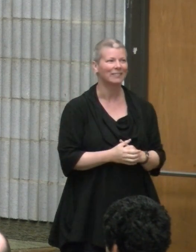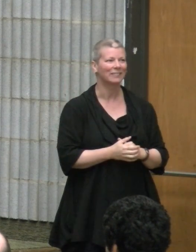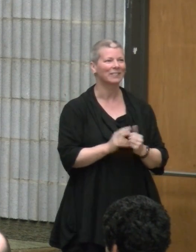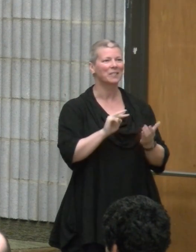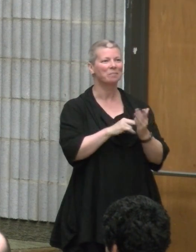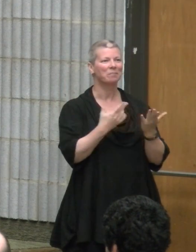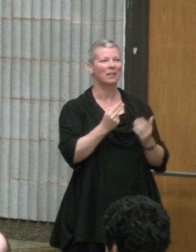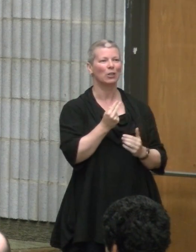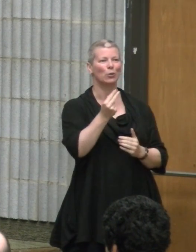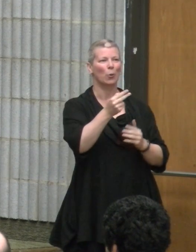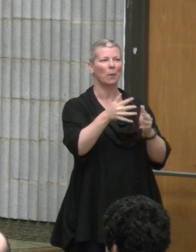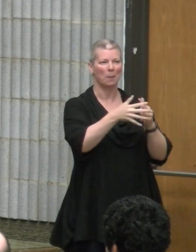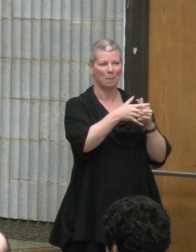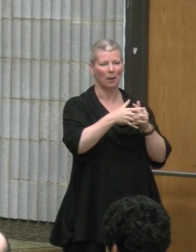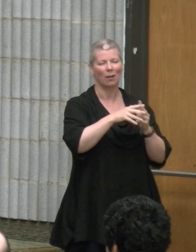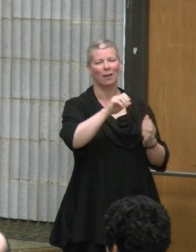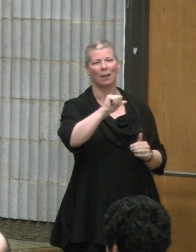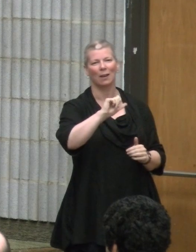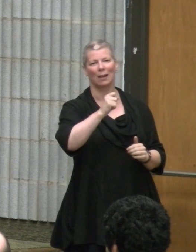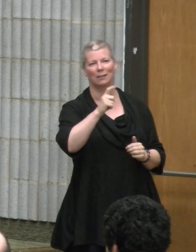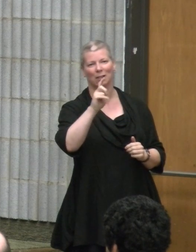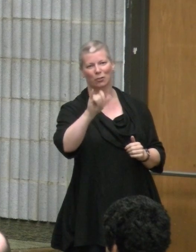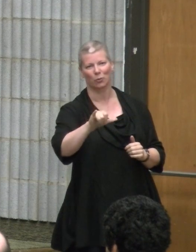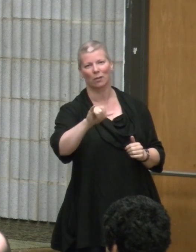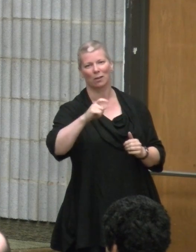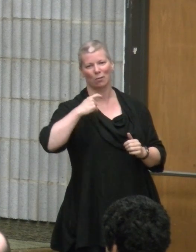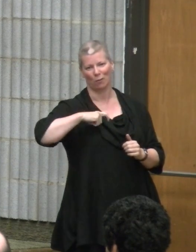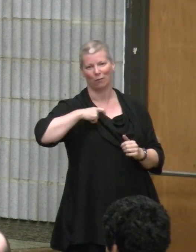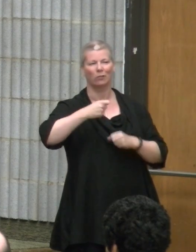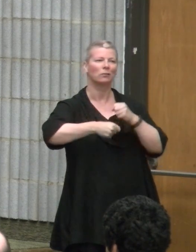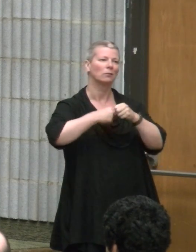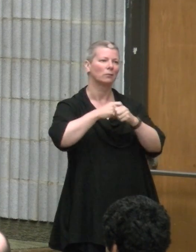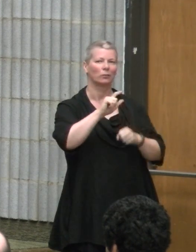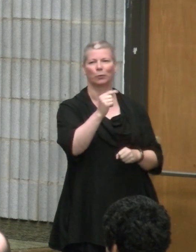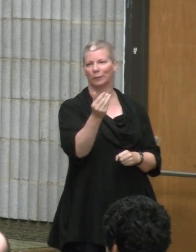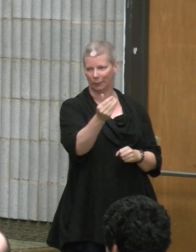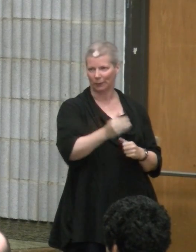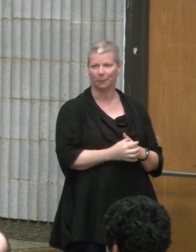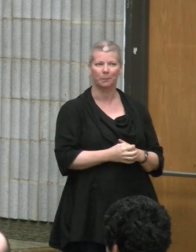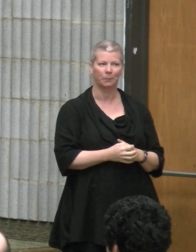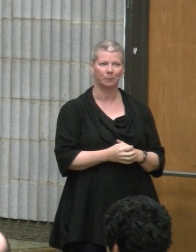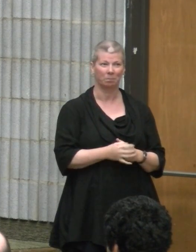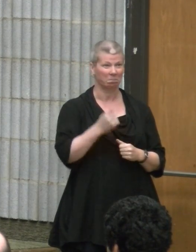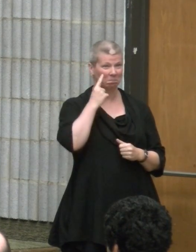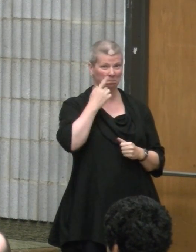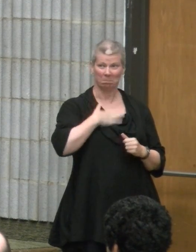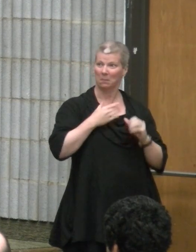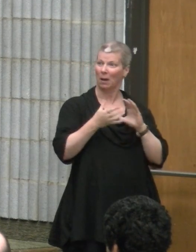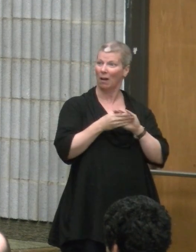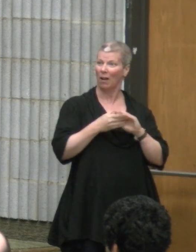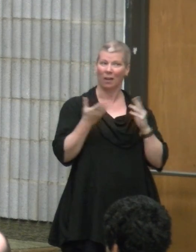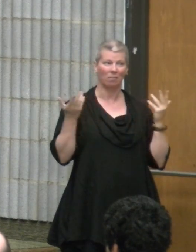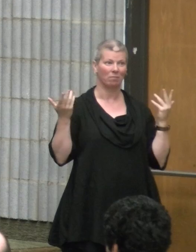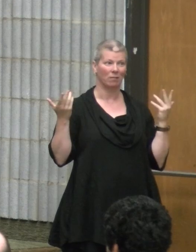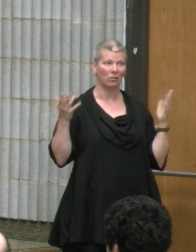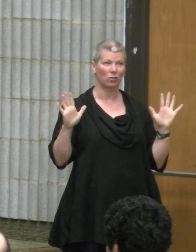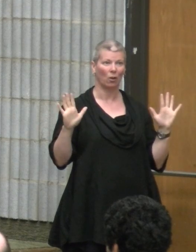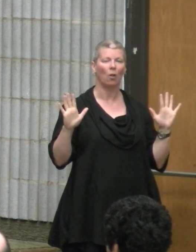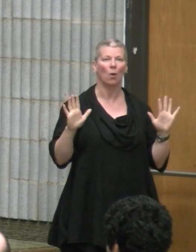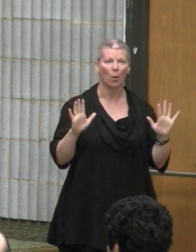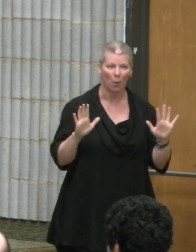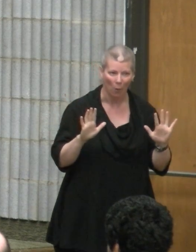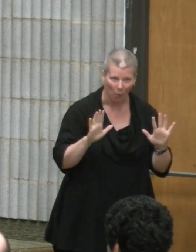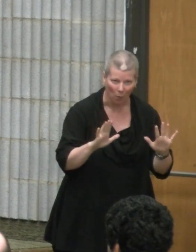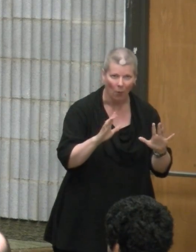for North American Asexuality Conference 2015. Yeah, I think that's all from me. Oh,